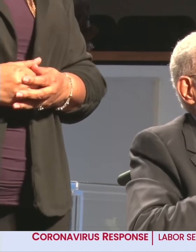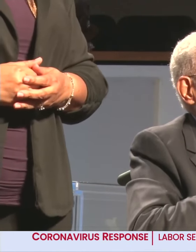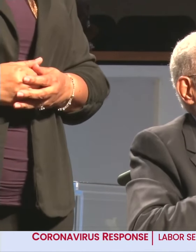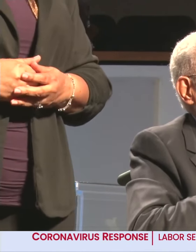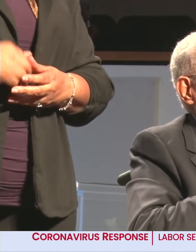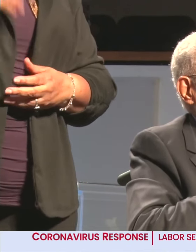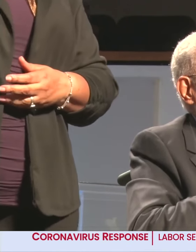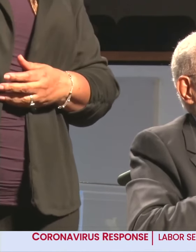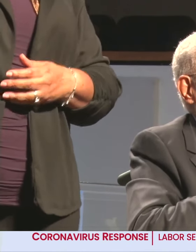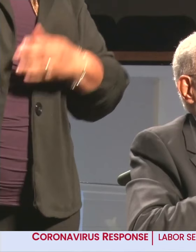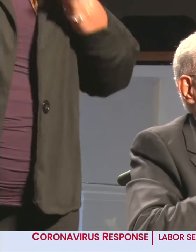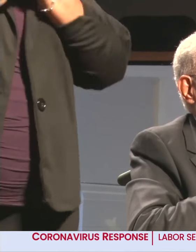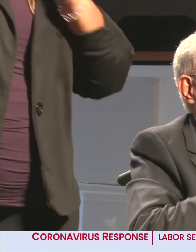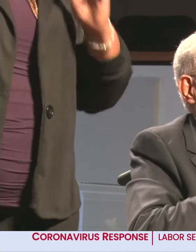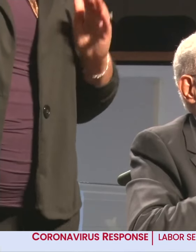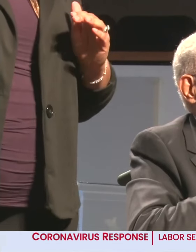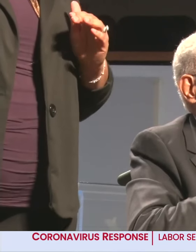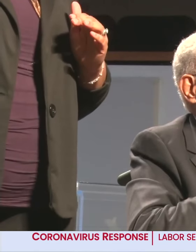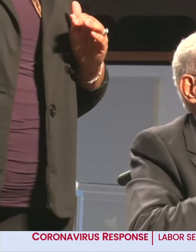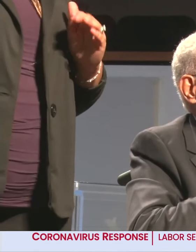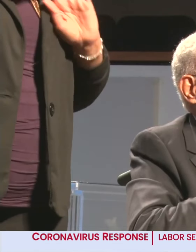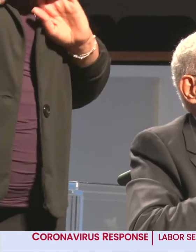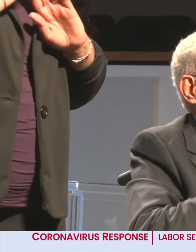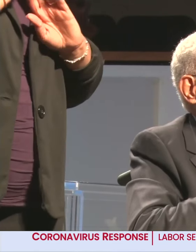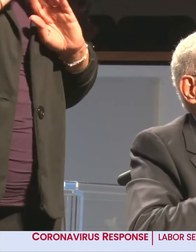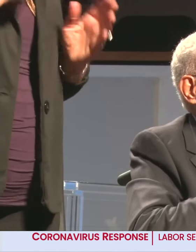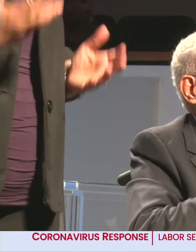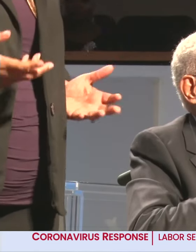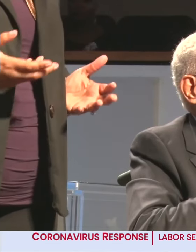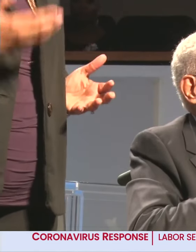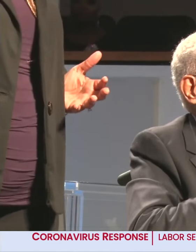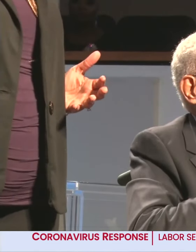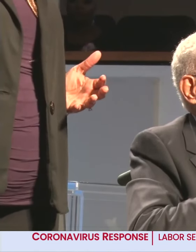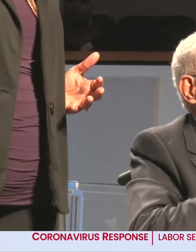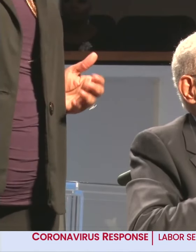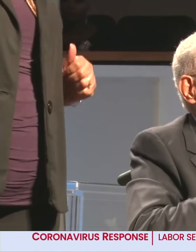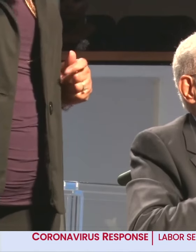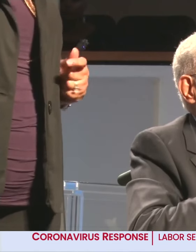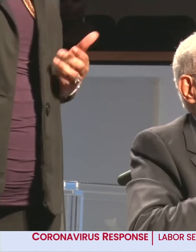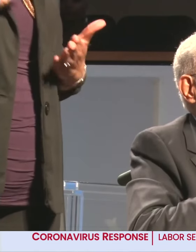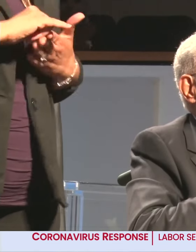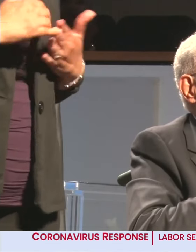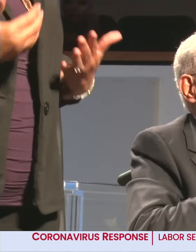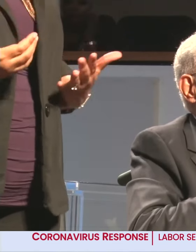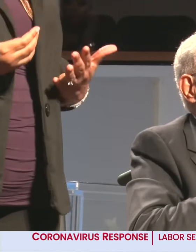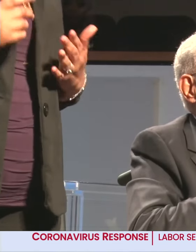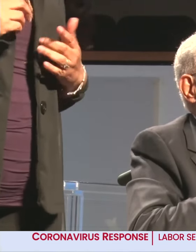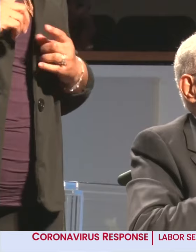he asked us to stay at two minutes I don't know that we can do that. But let's work on it.